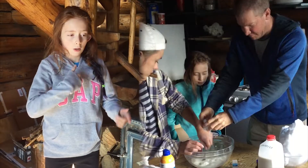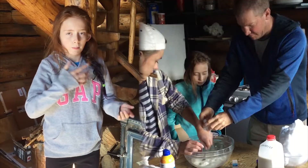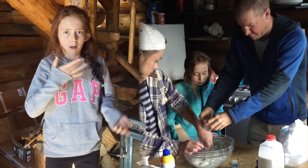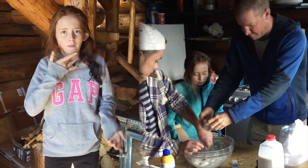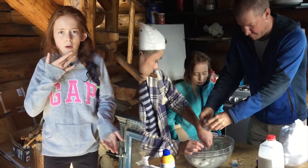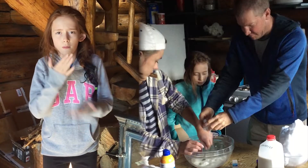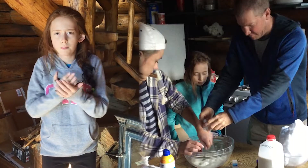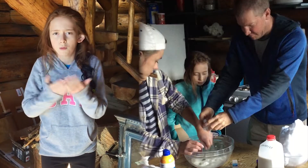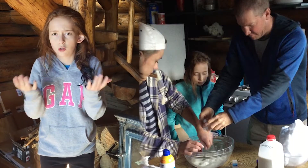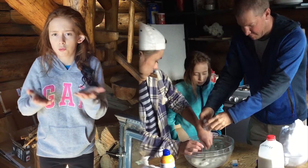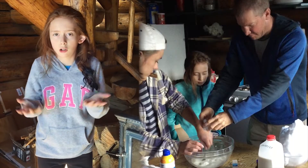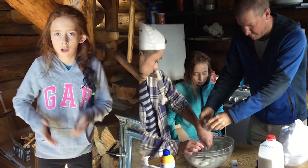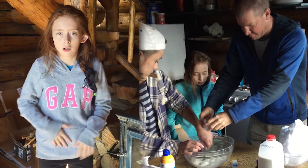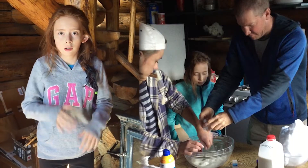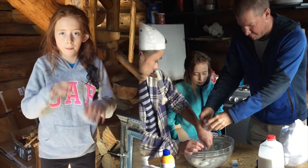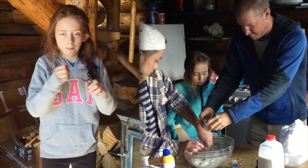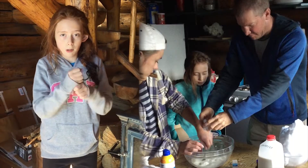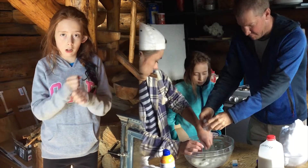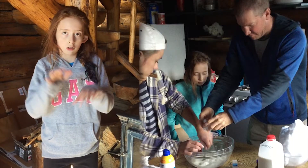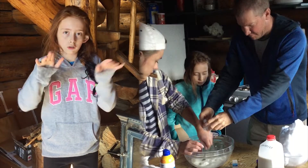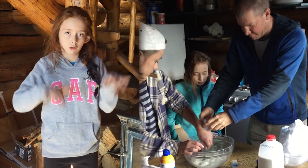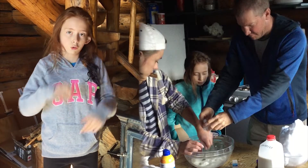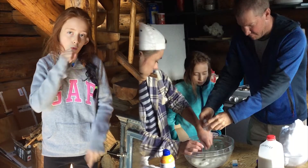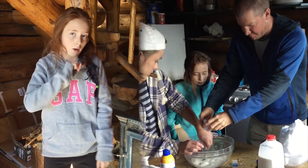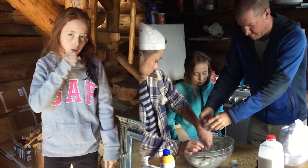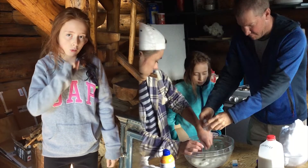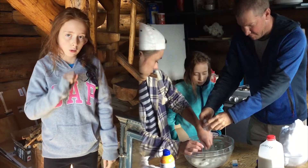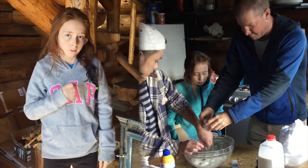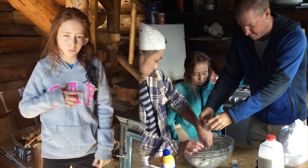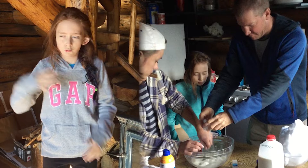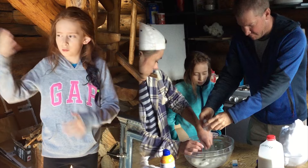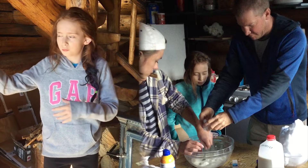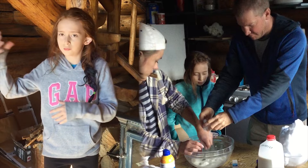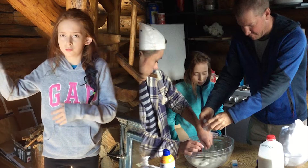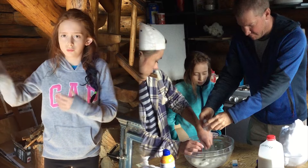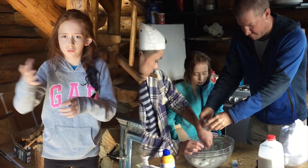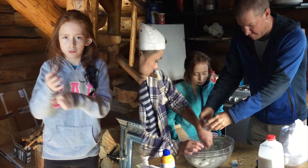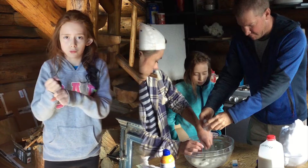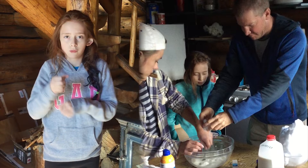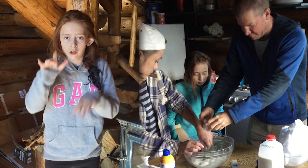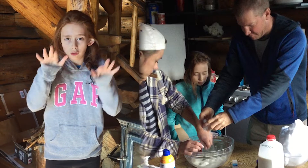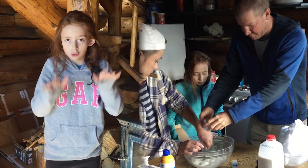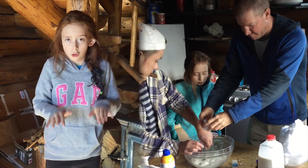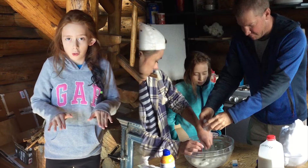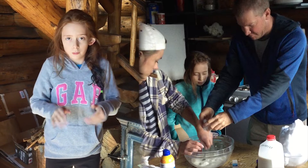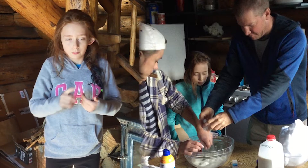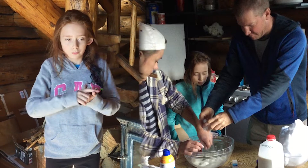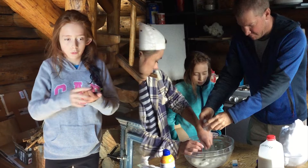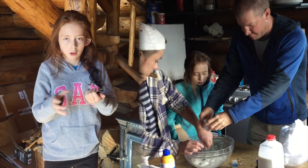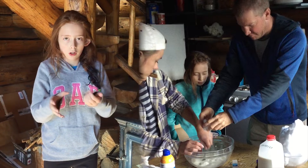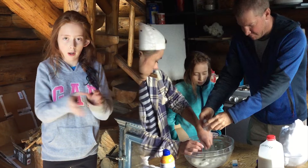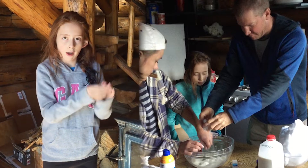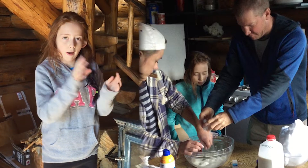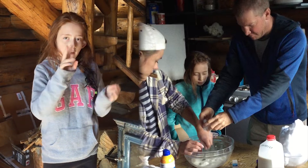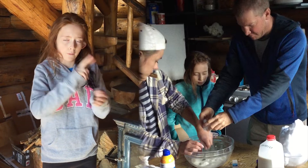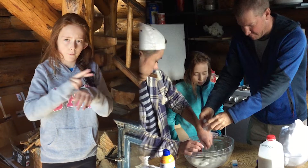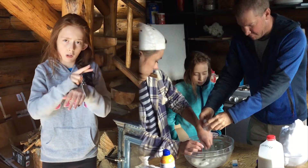My favorite part of the trip was making snow ice cream. We went out and got the snow. We added